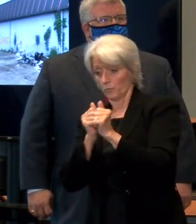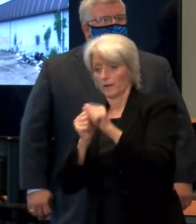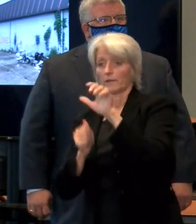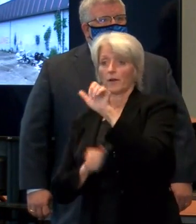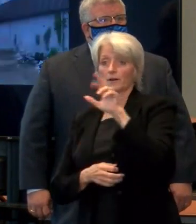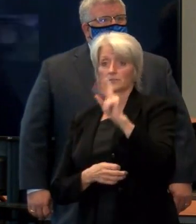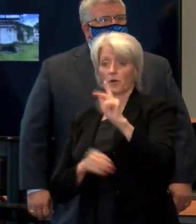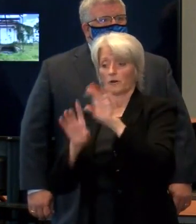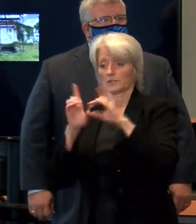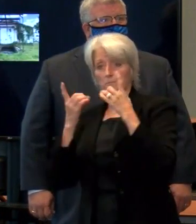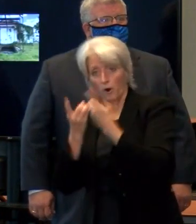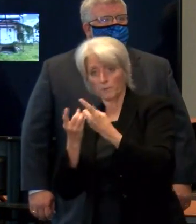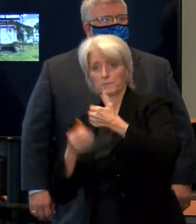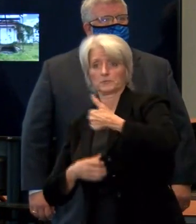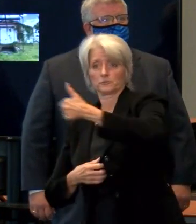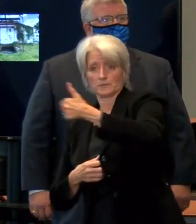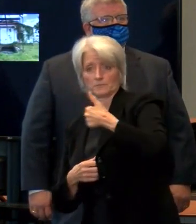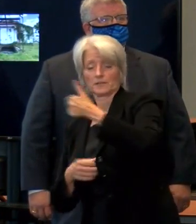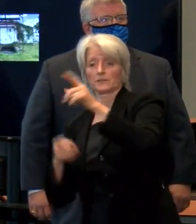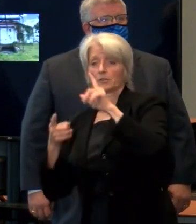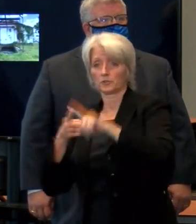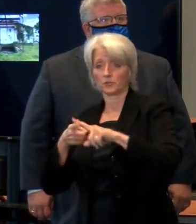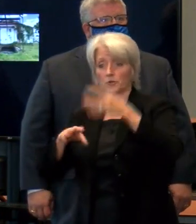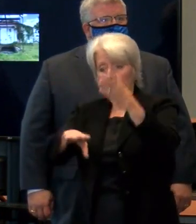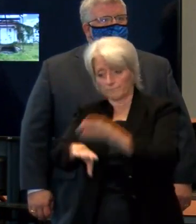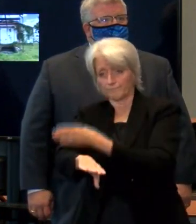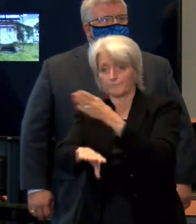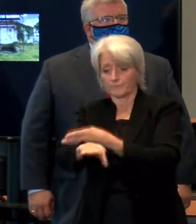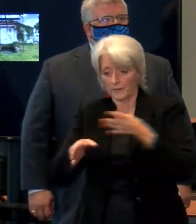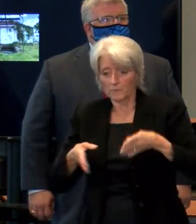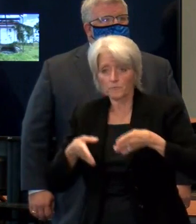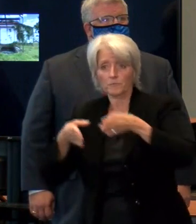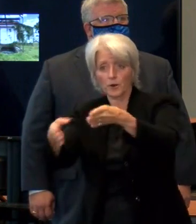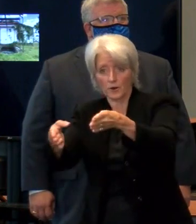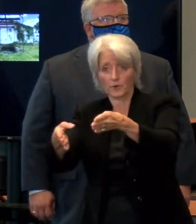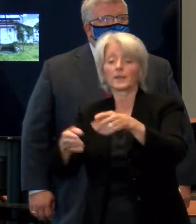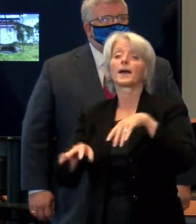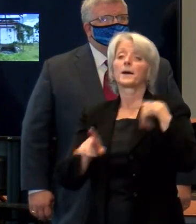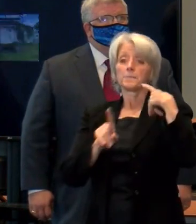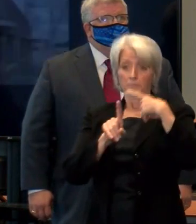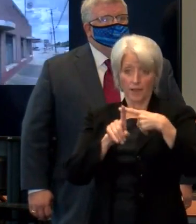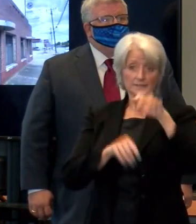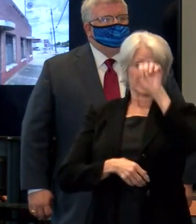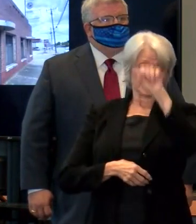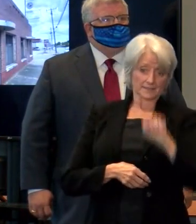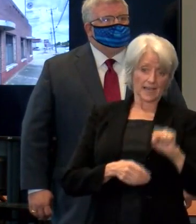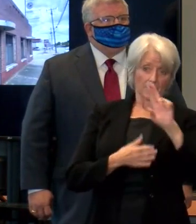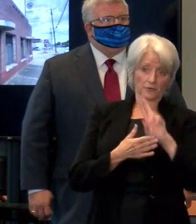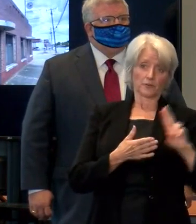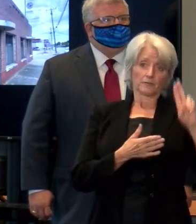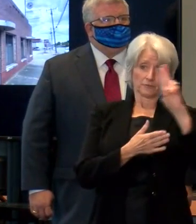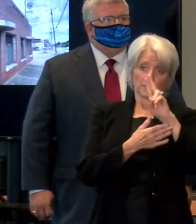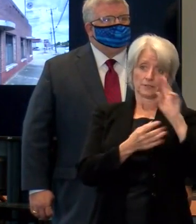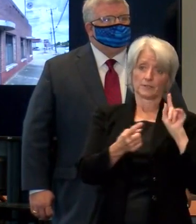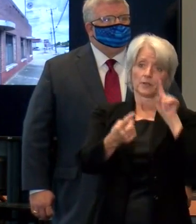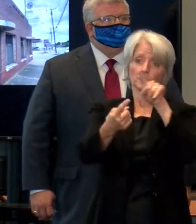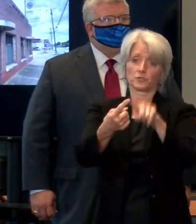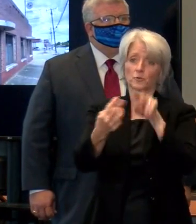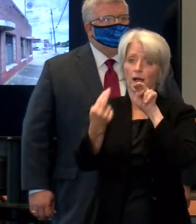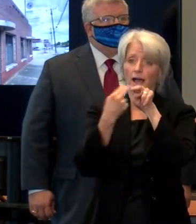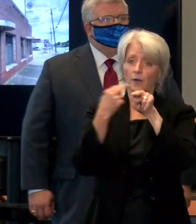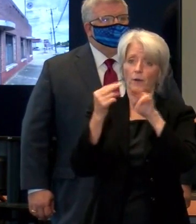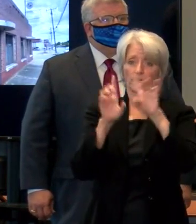Transportation to repave and resurface Asher Avenue, as well as South University going towards the Highway Department,